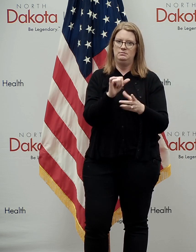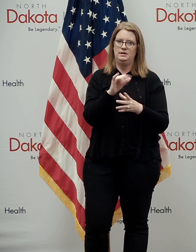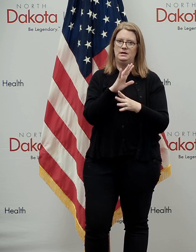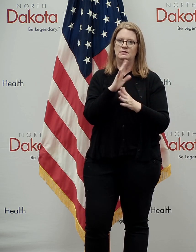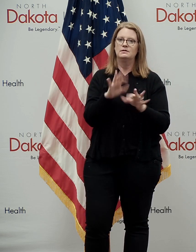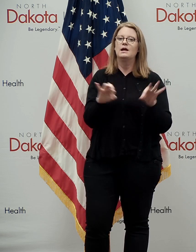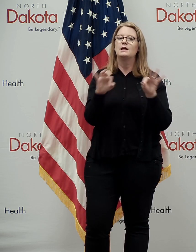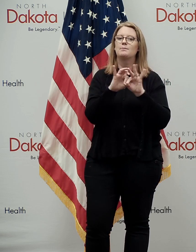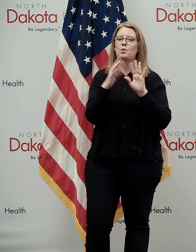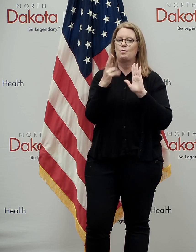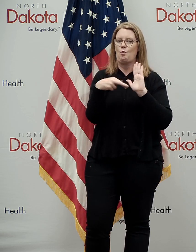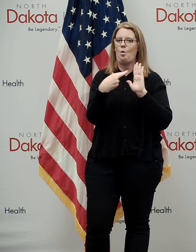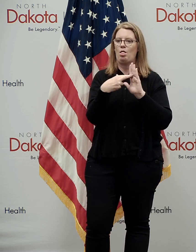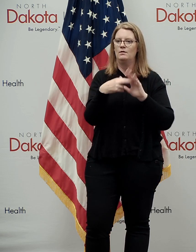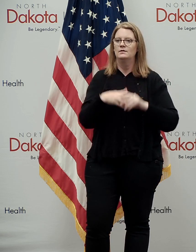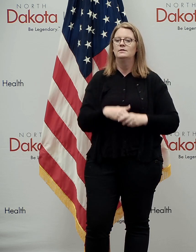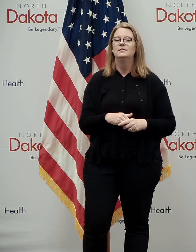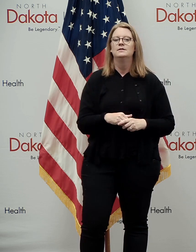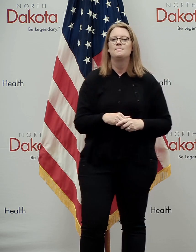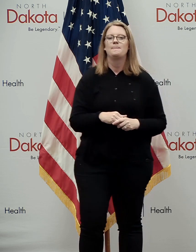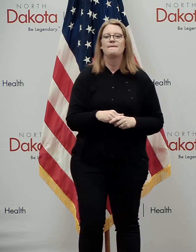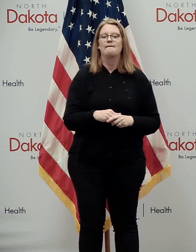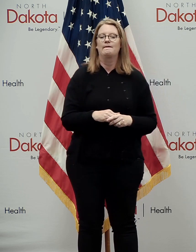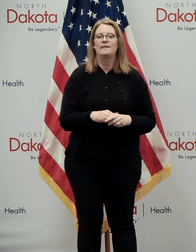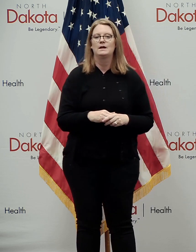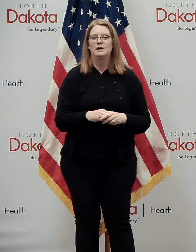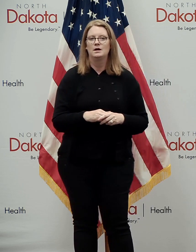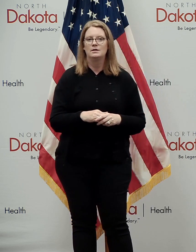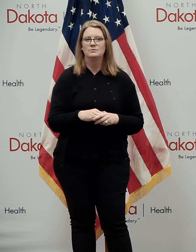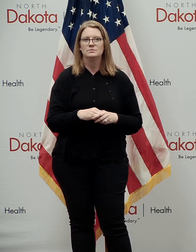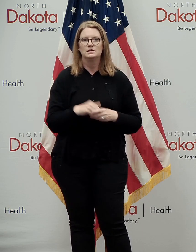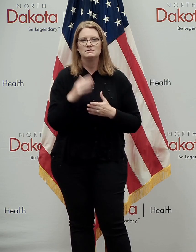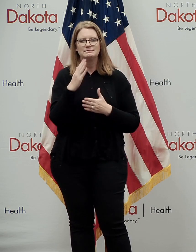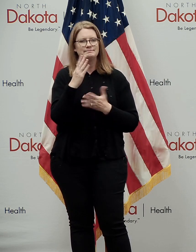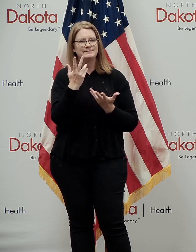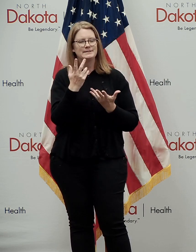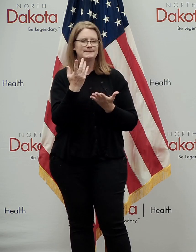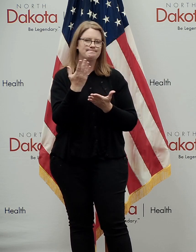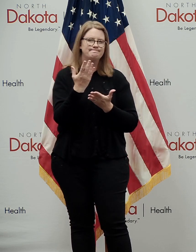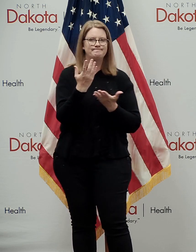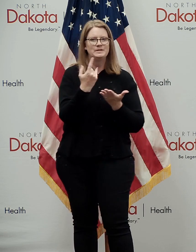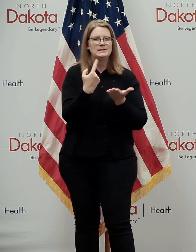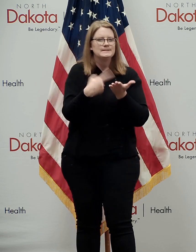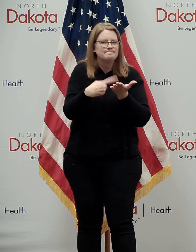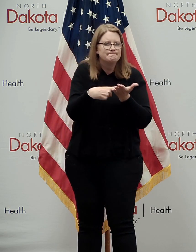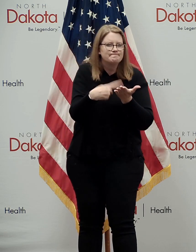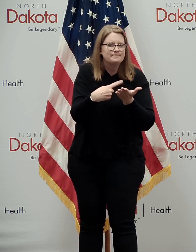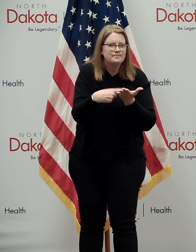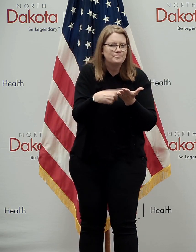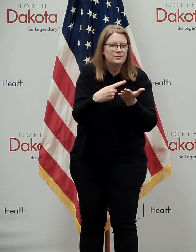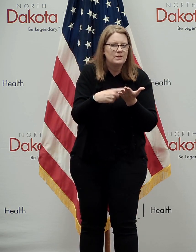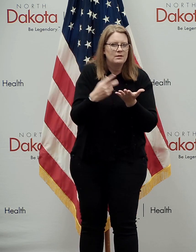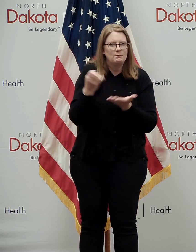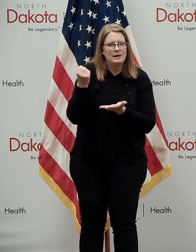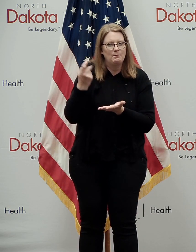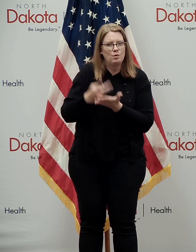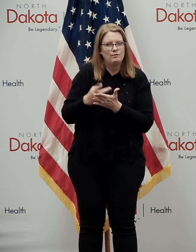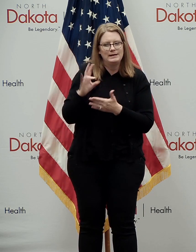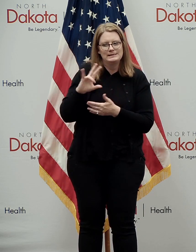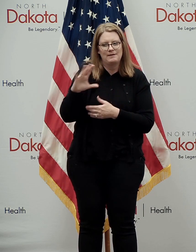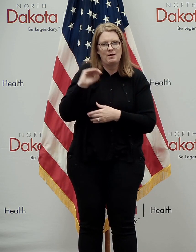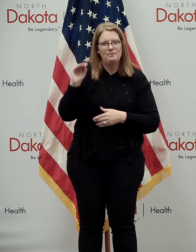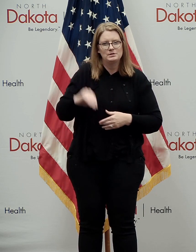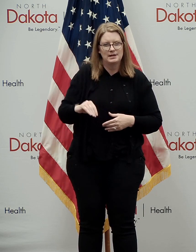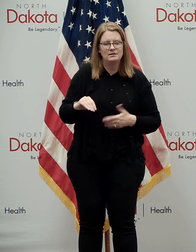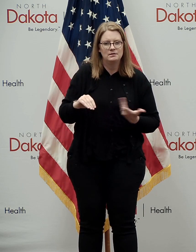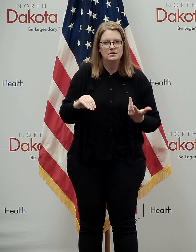role going forward. I think there's actually some debate that it's been approved at 75%, because there